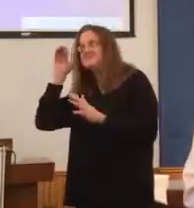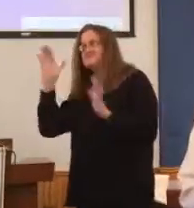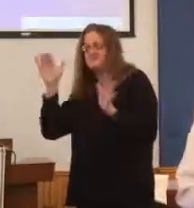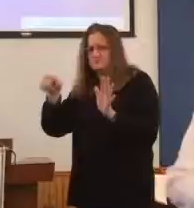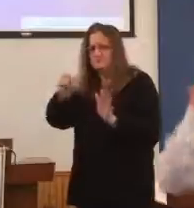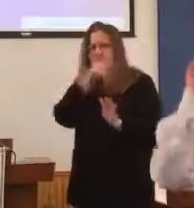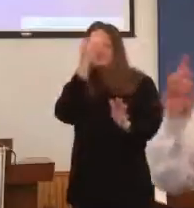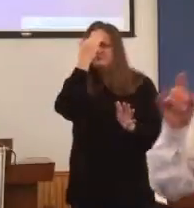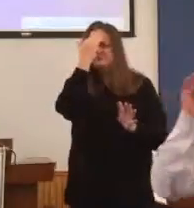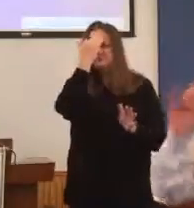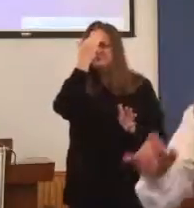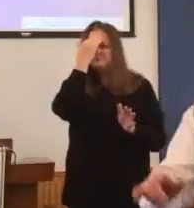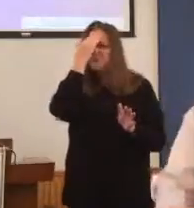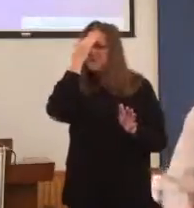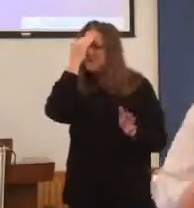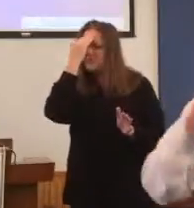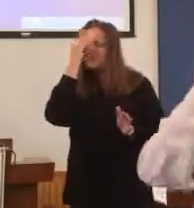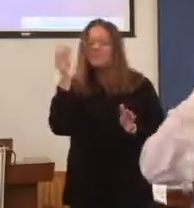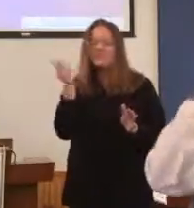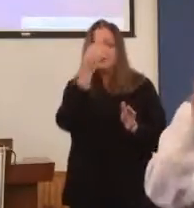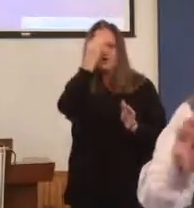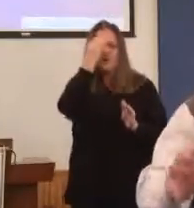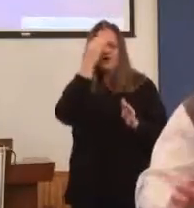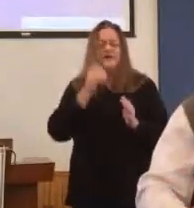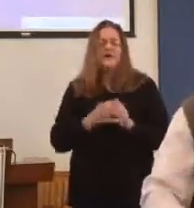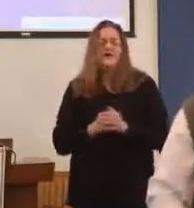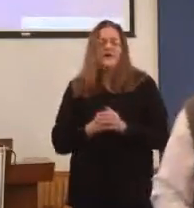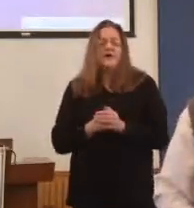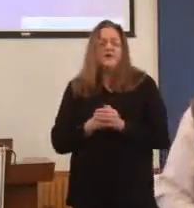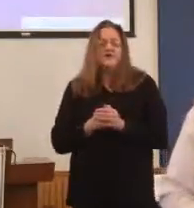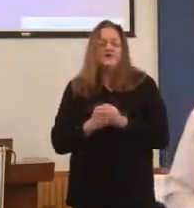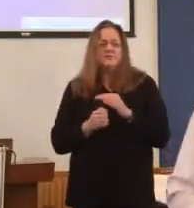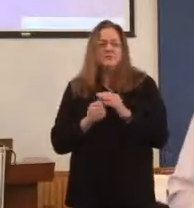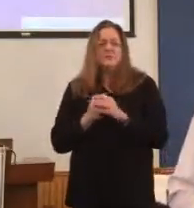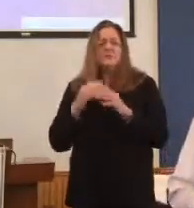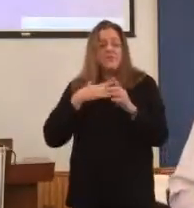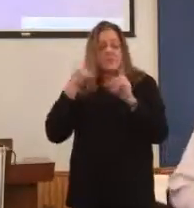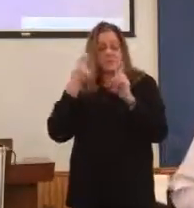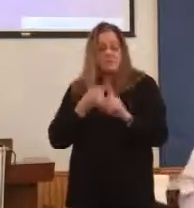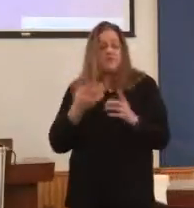is. Because the point is that all of us,